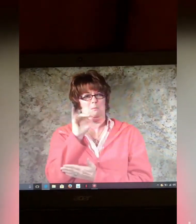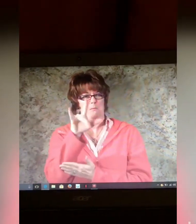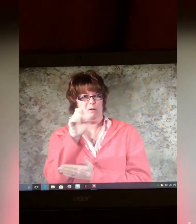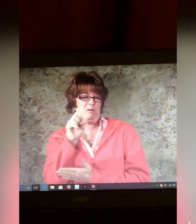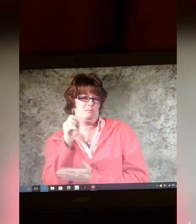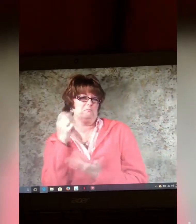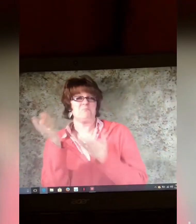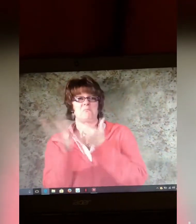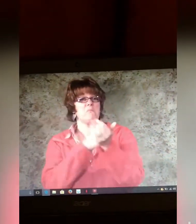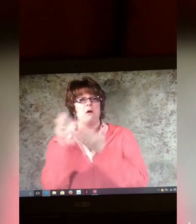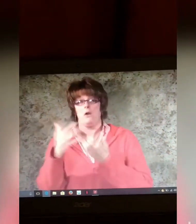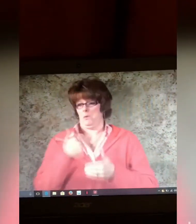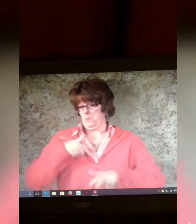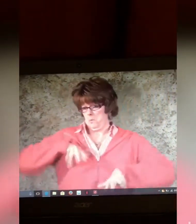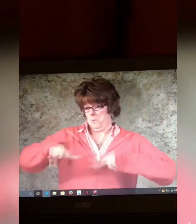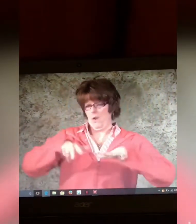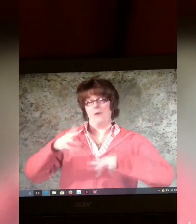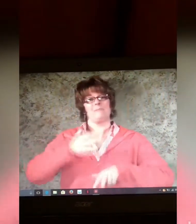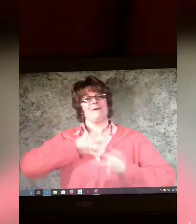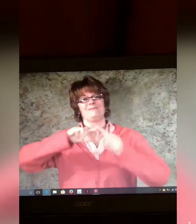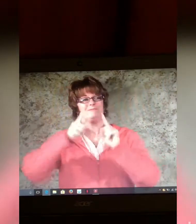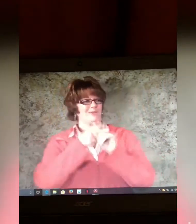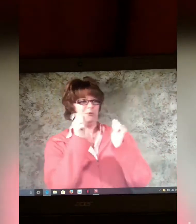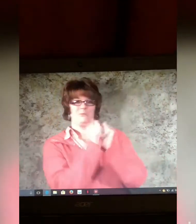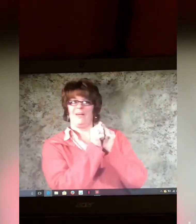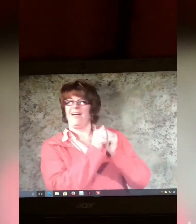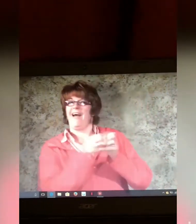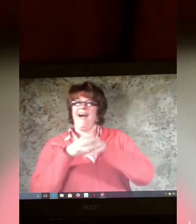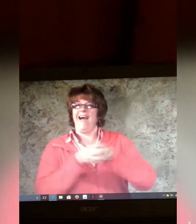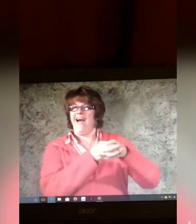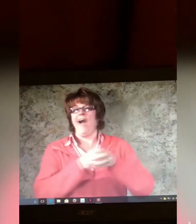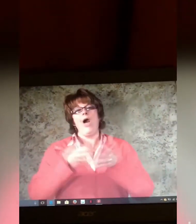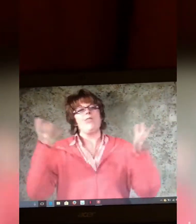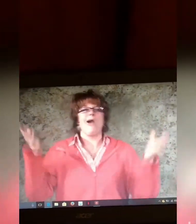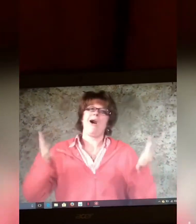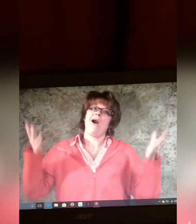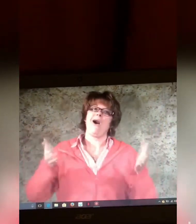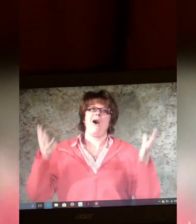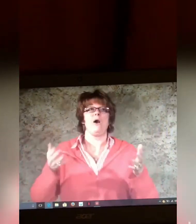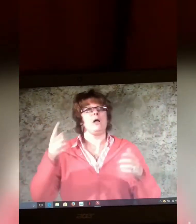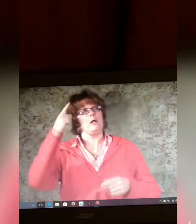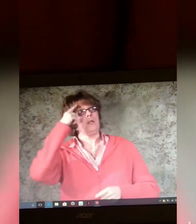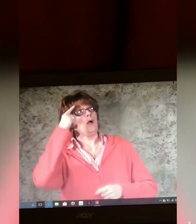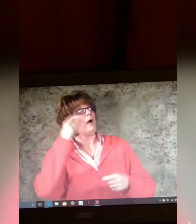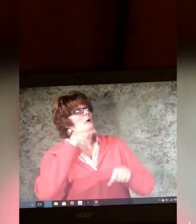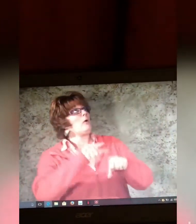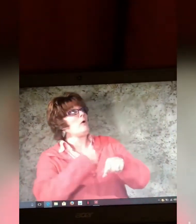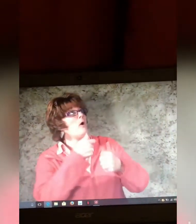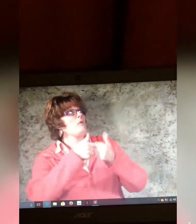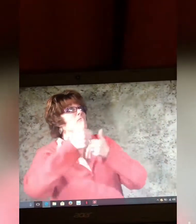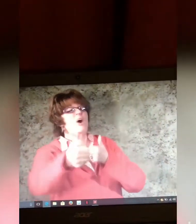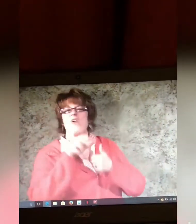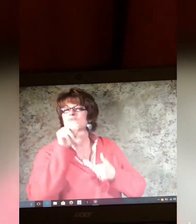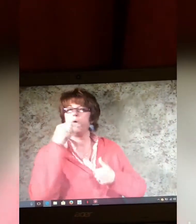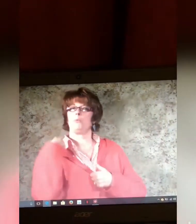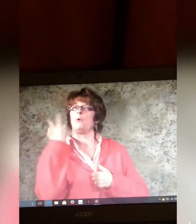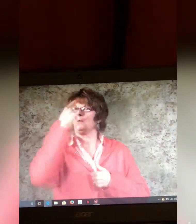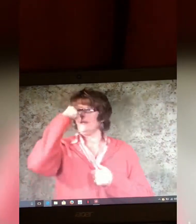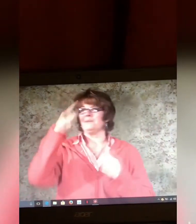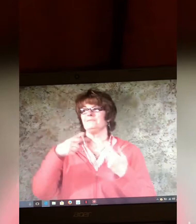about 1 mile. And I walked with my friends, and we got to hang out and talk, and it wasn't that far